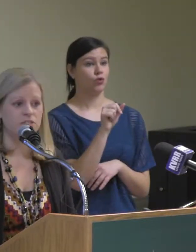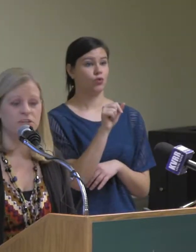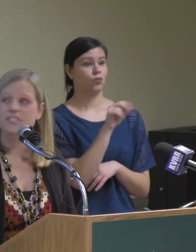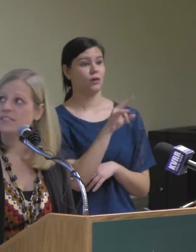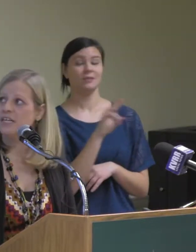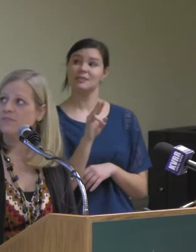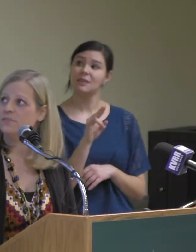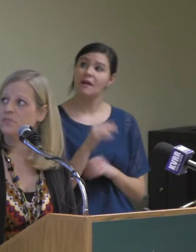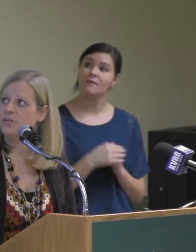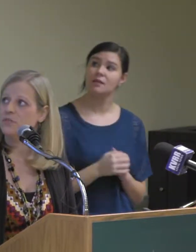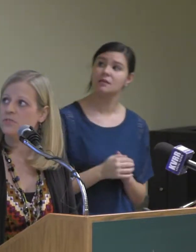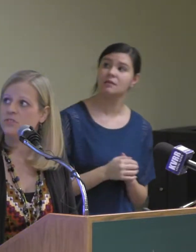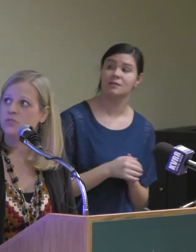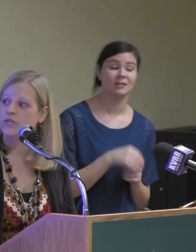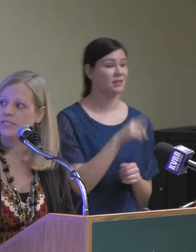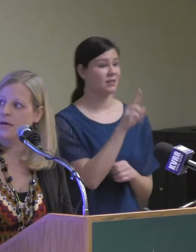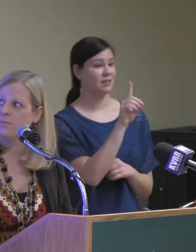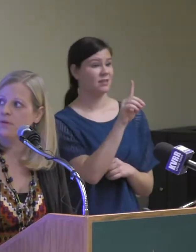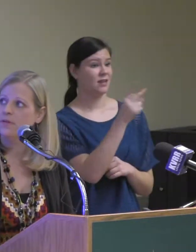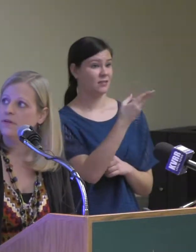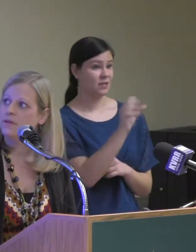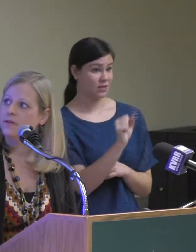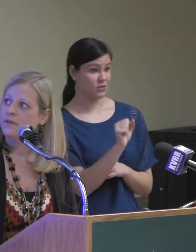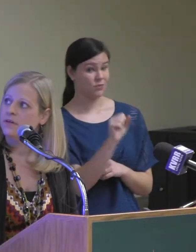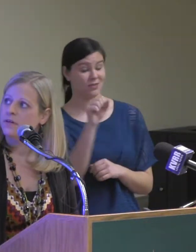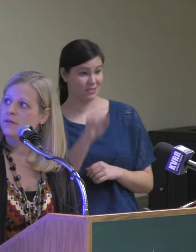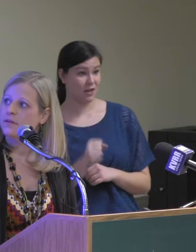South High Stories and the Davies Stories. So we'll just show an example.